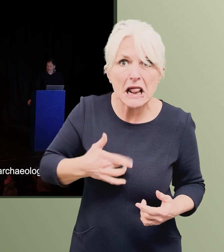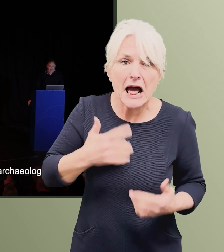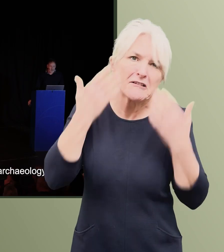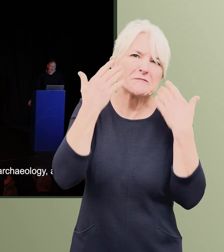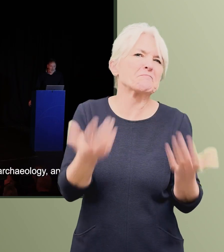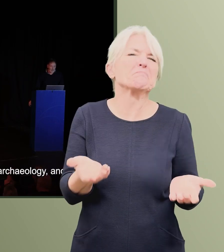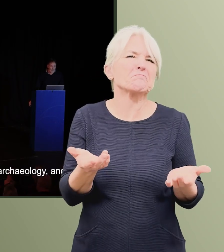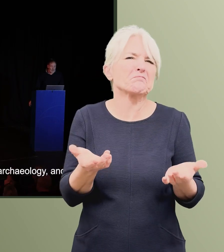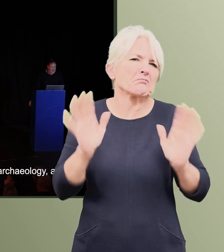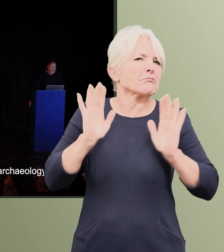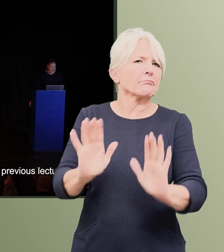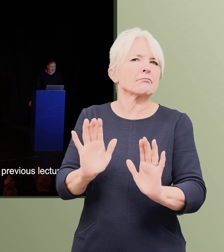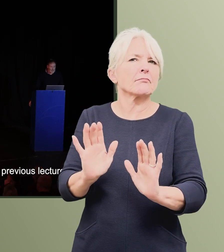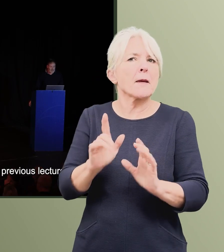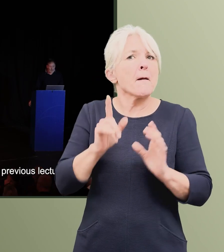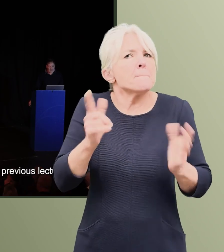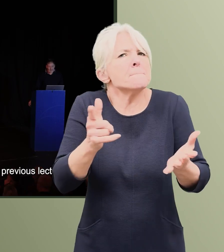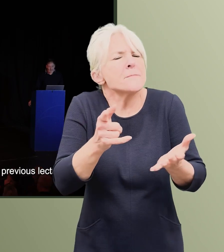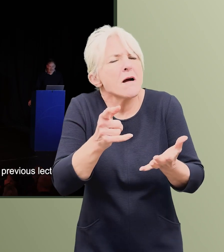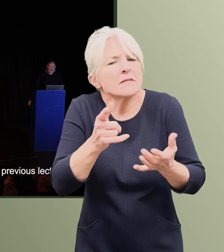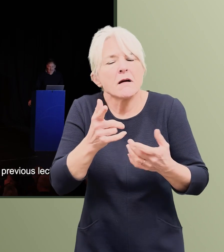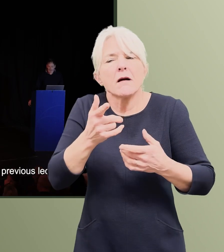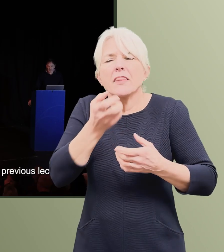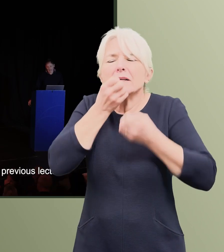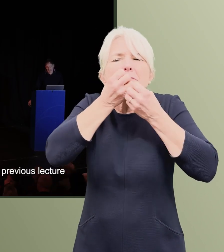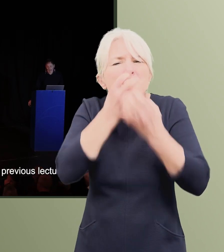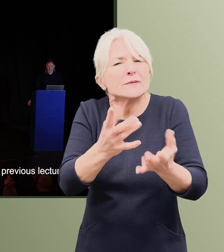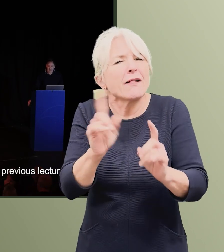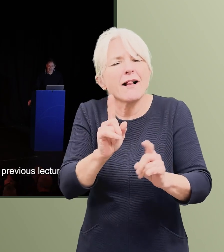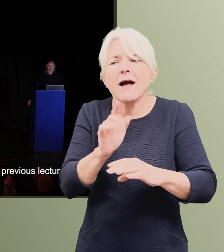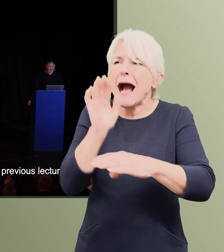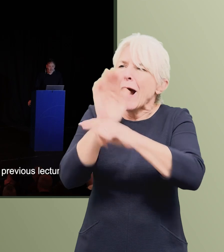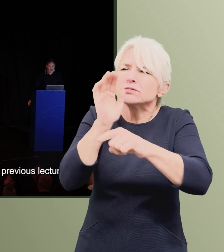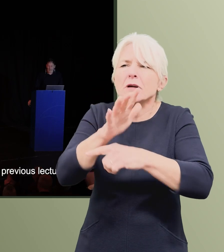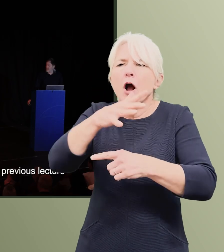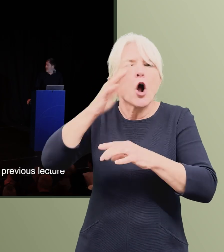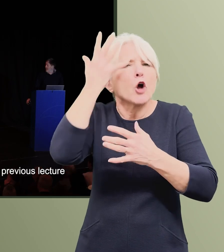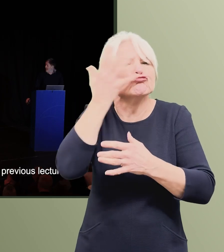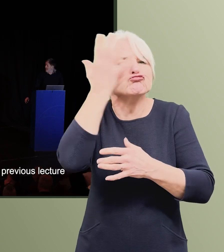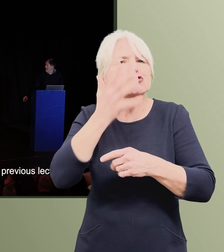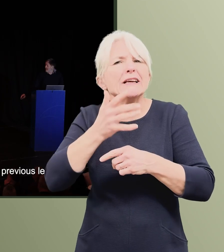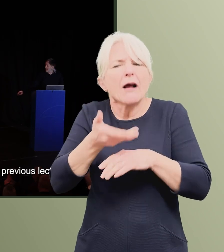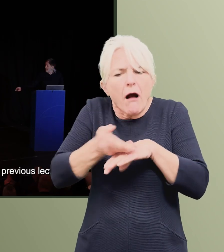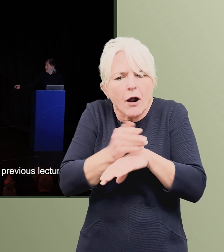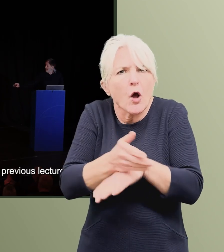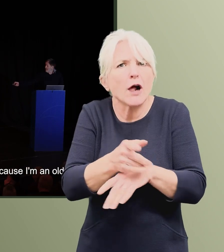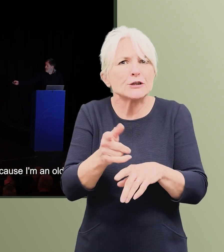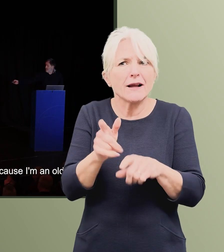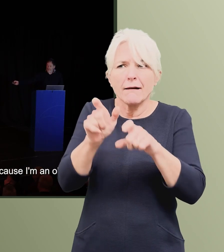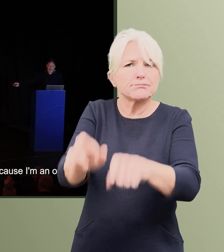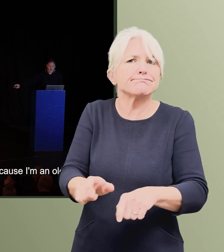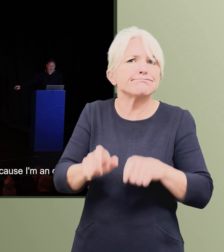rural archaeology, and when you're looking at the Neolithic, and I dare say, we've seen that with the previous lecture from Luke, is that